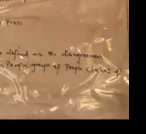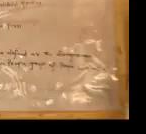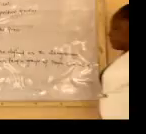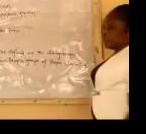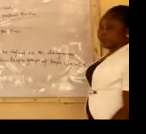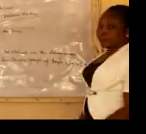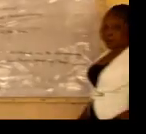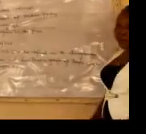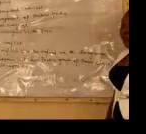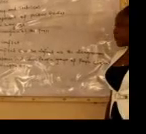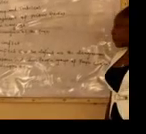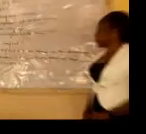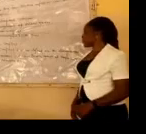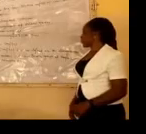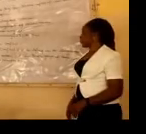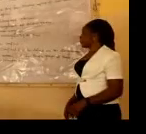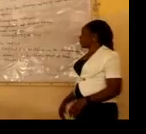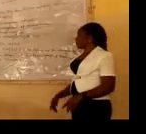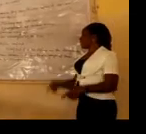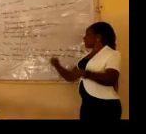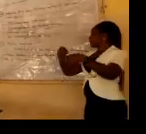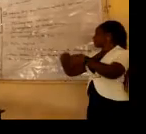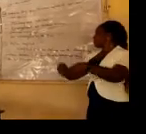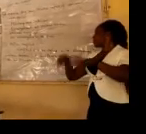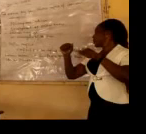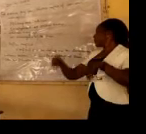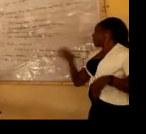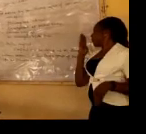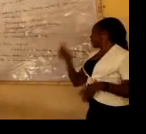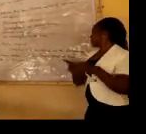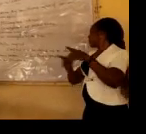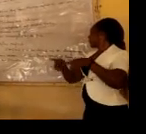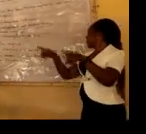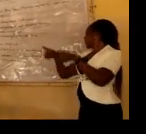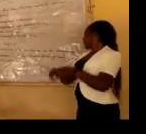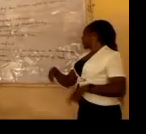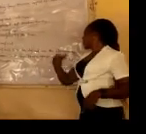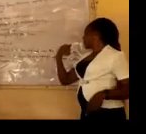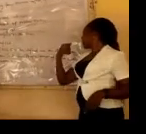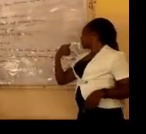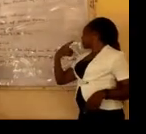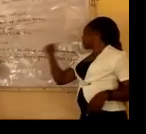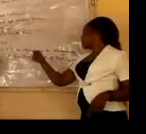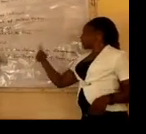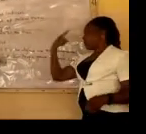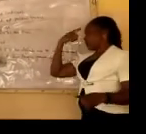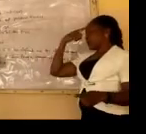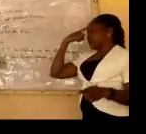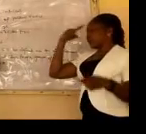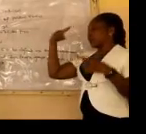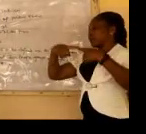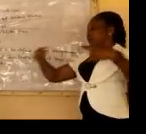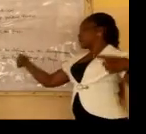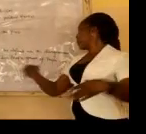Okay. So conflict can be defined as a disagreement between individuals,